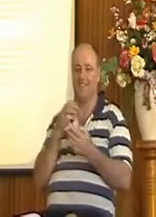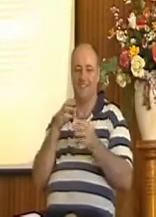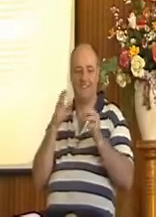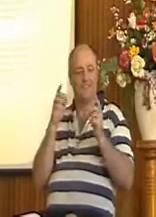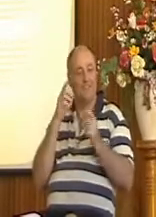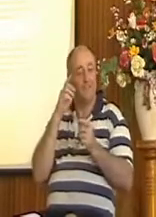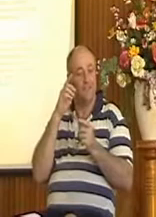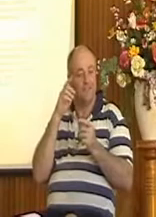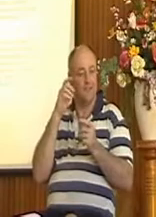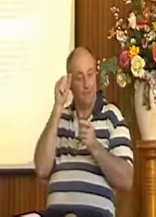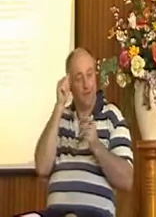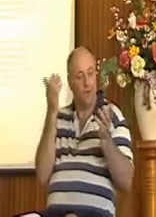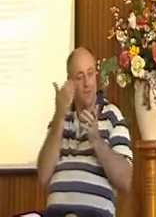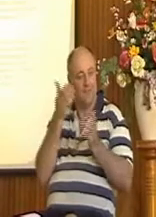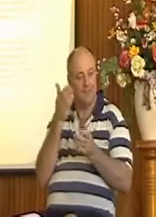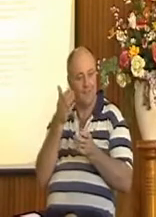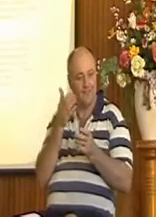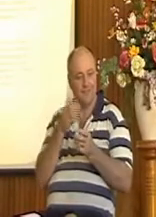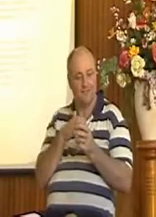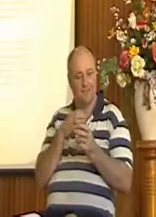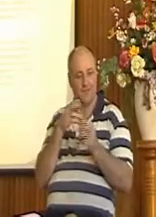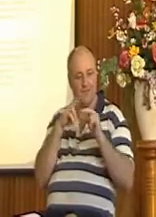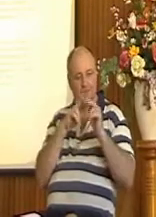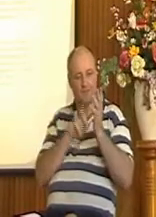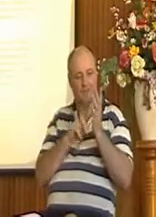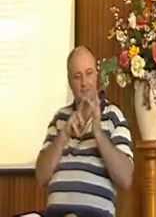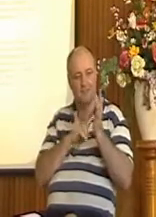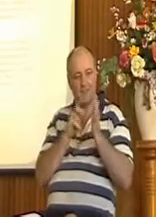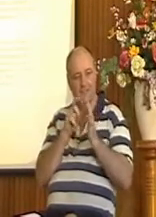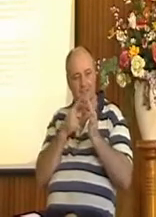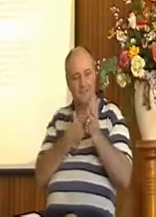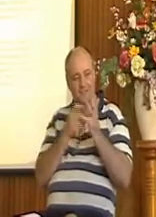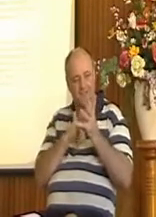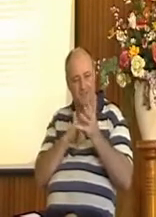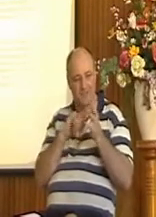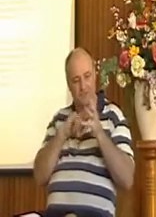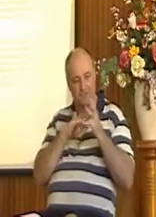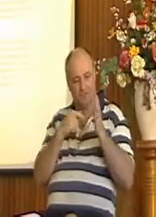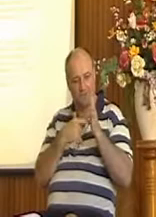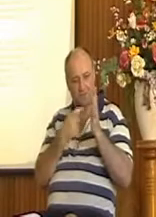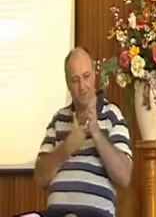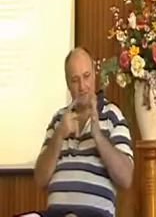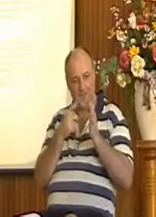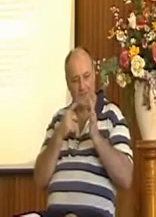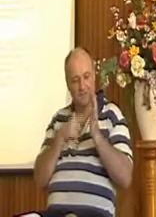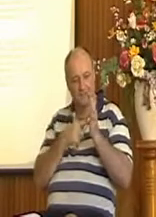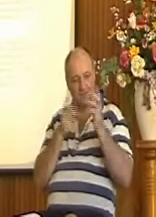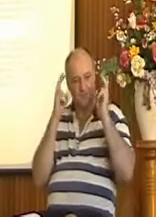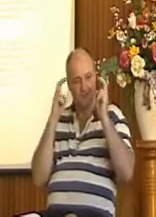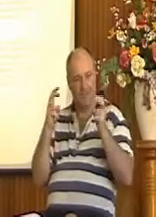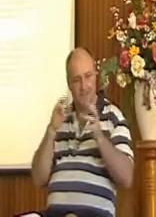Imagine preaching the gospel at 2 o'clock in the morning, even if it does keep some poor fellow